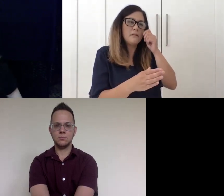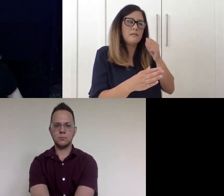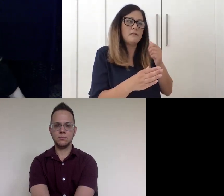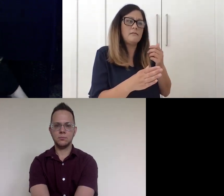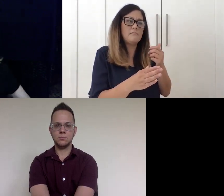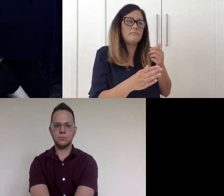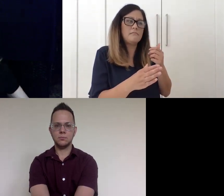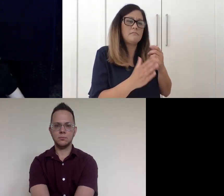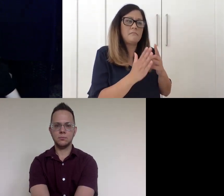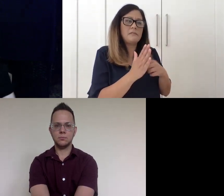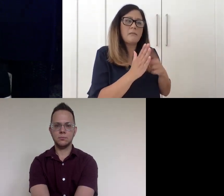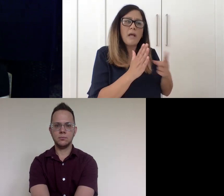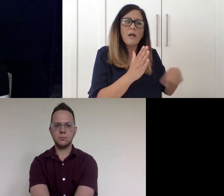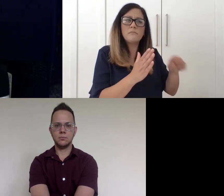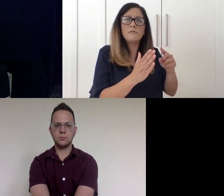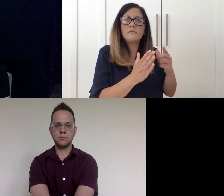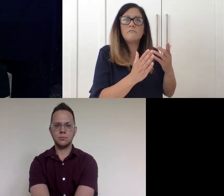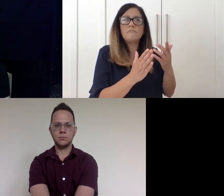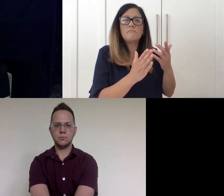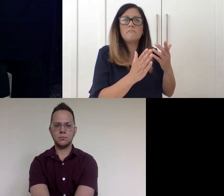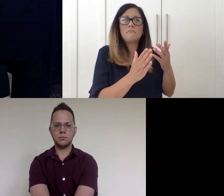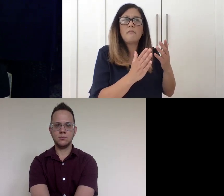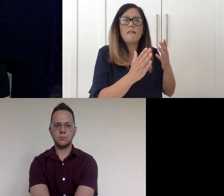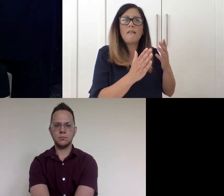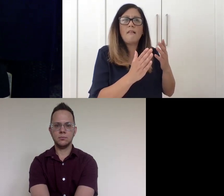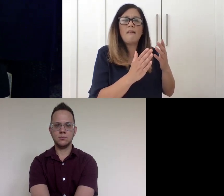There's a lot of different technologies out there.